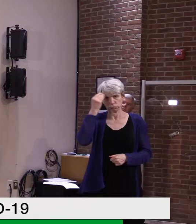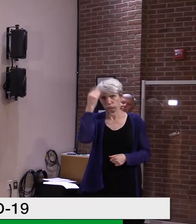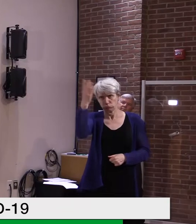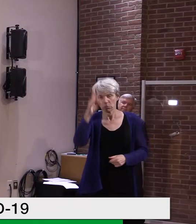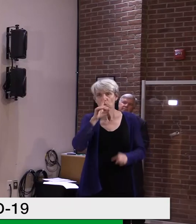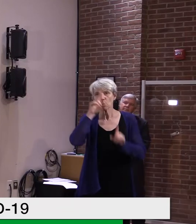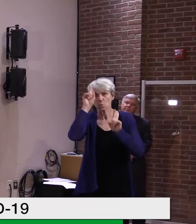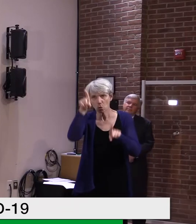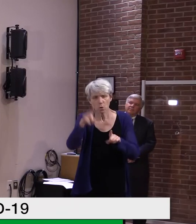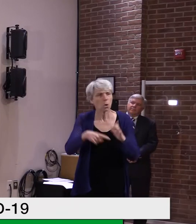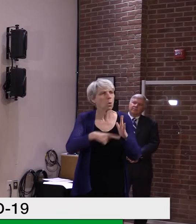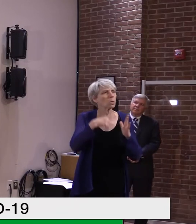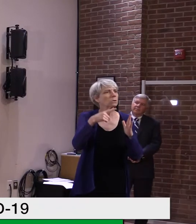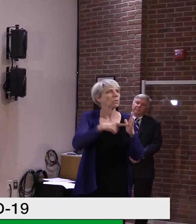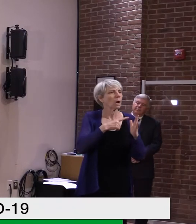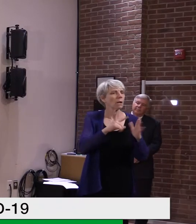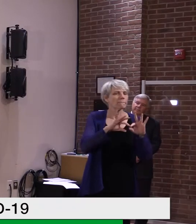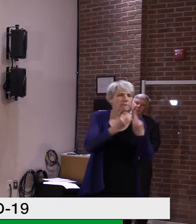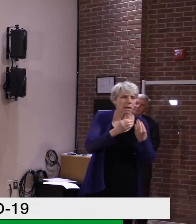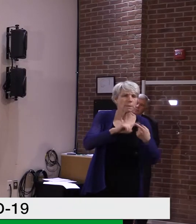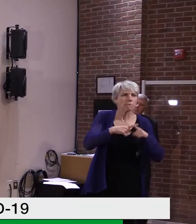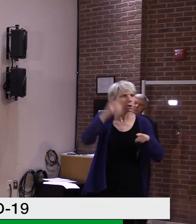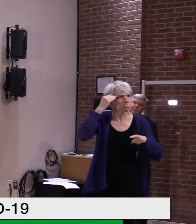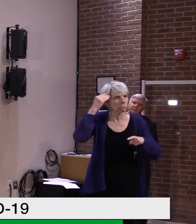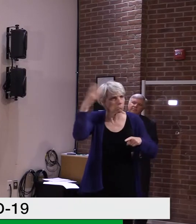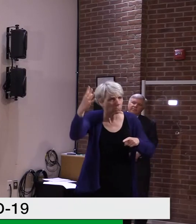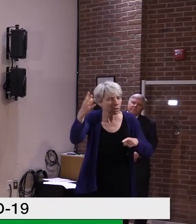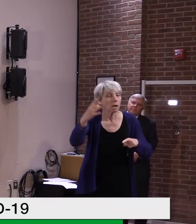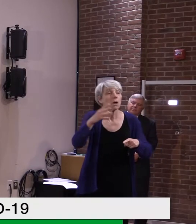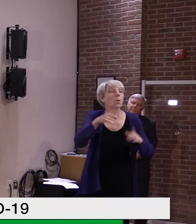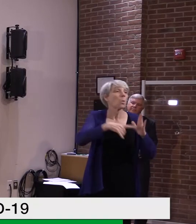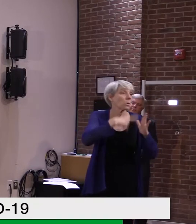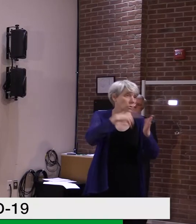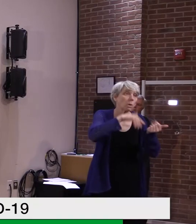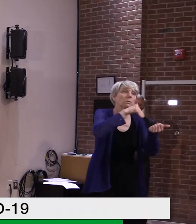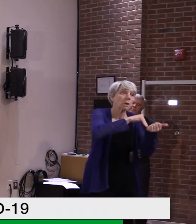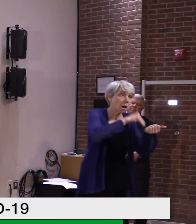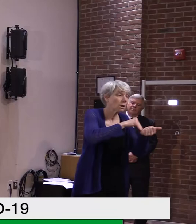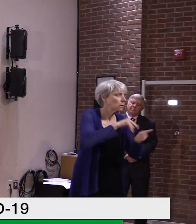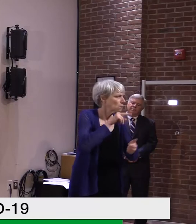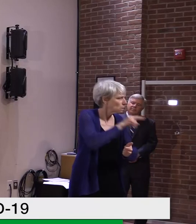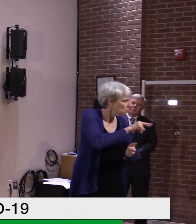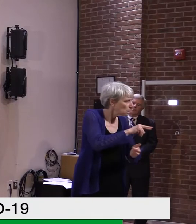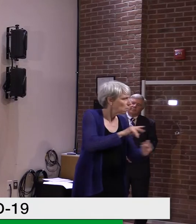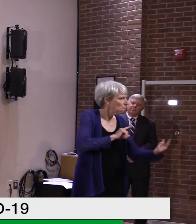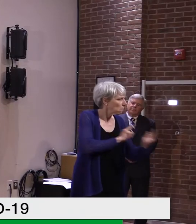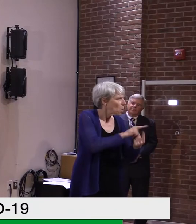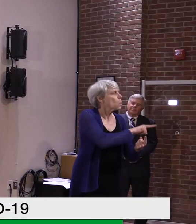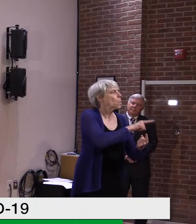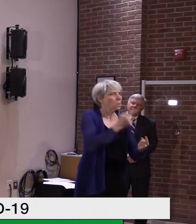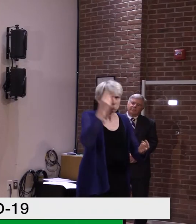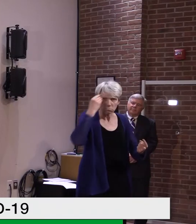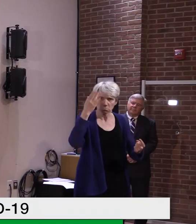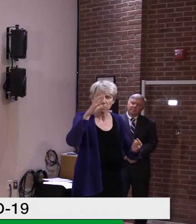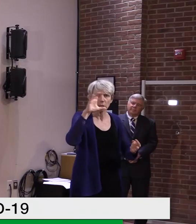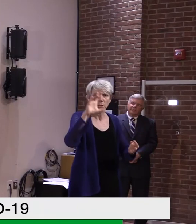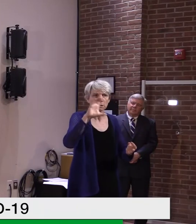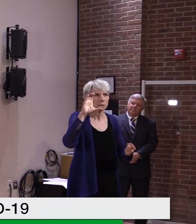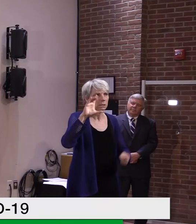the healthcare system reported, and they need to be sorted through by the CDC and the